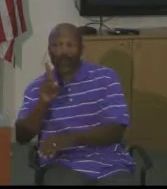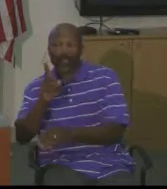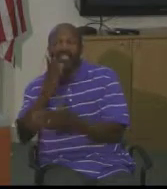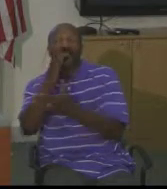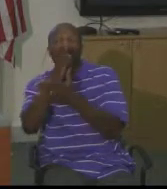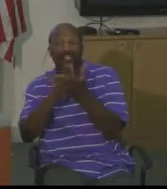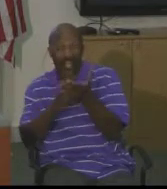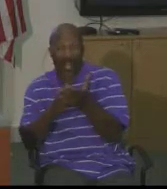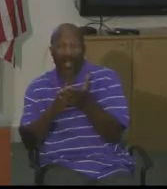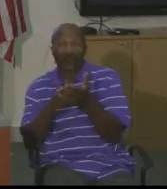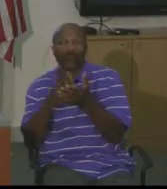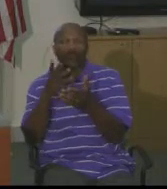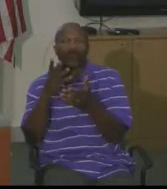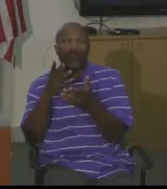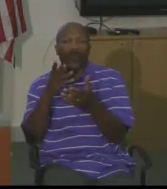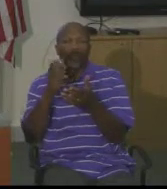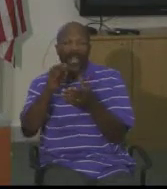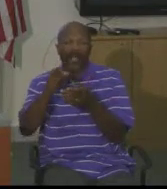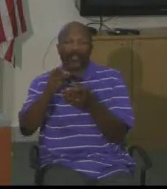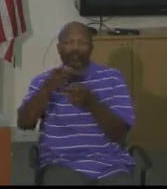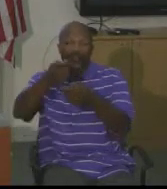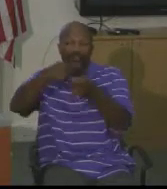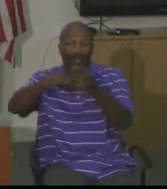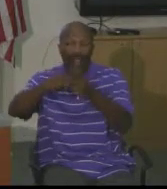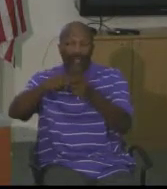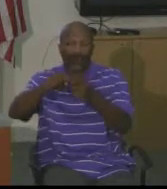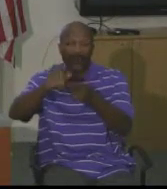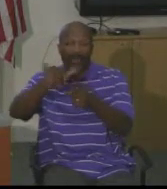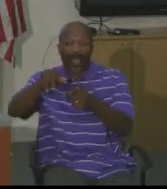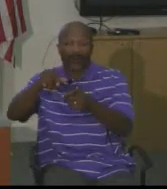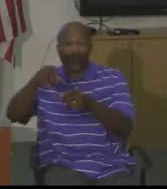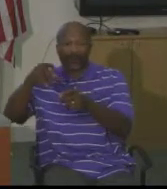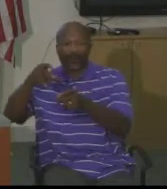Some of them you get there by converting the signal.